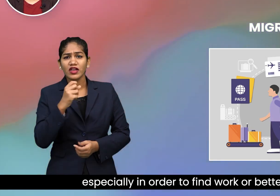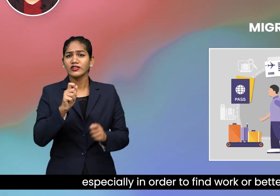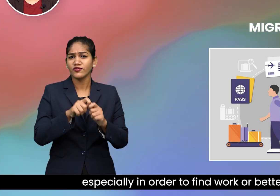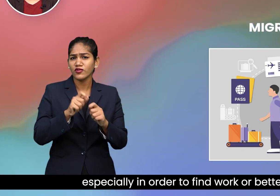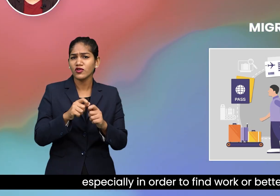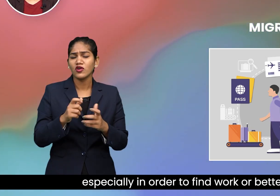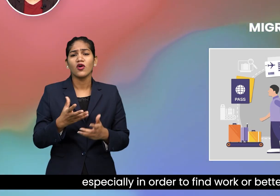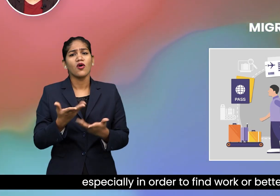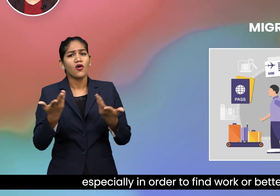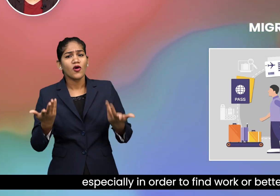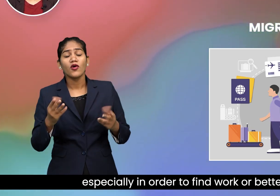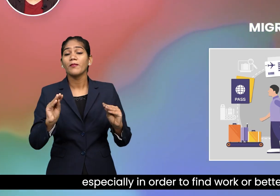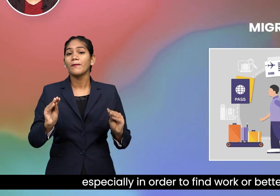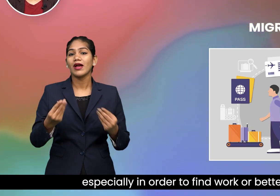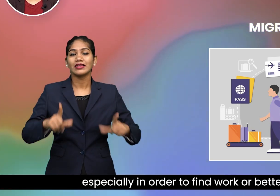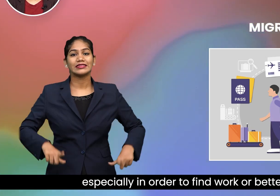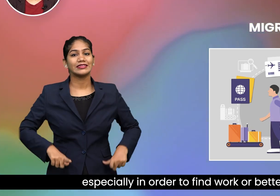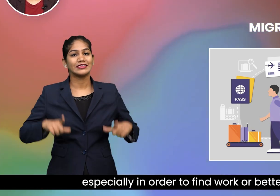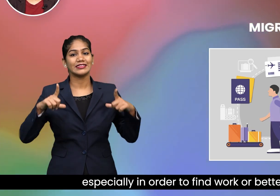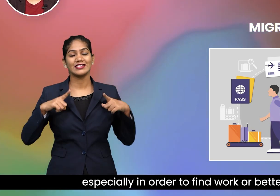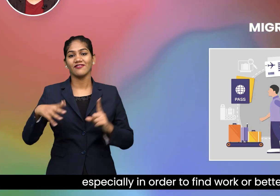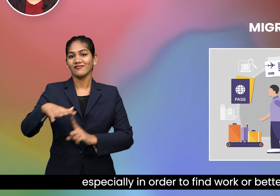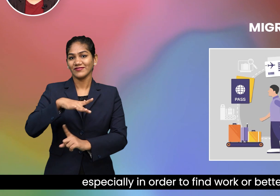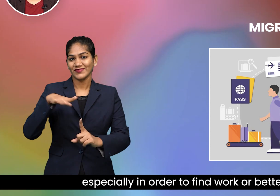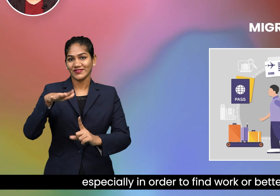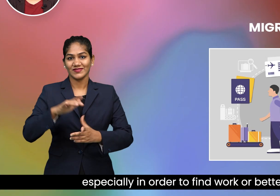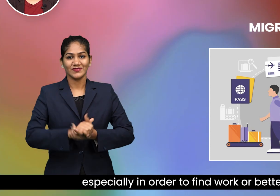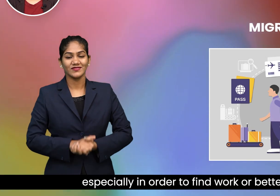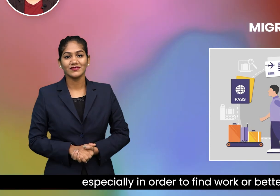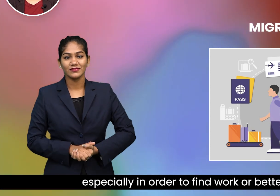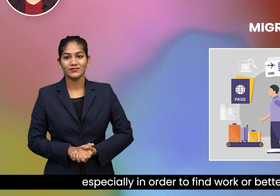work or better living conditions.